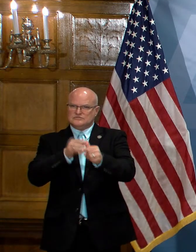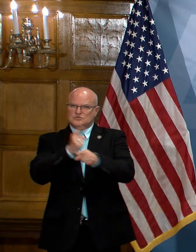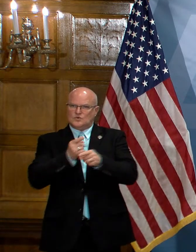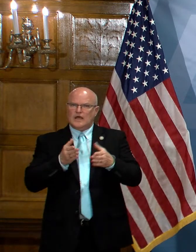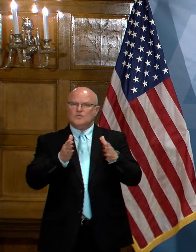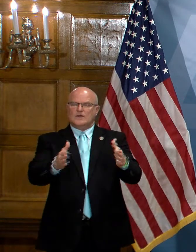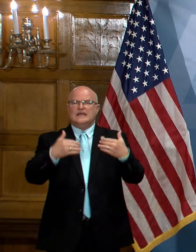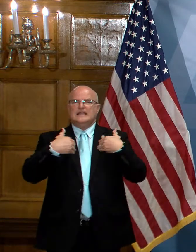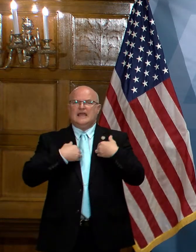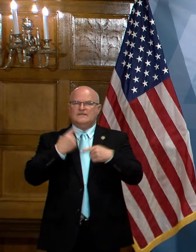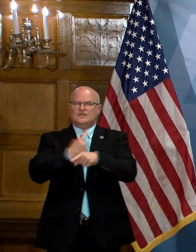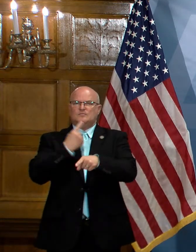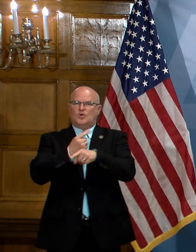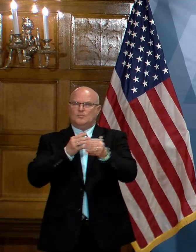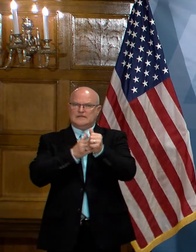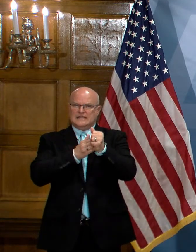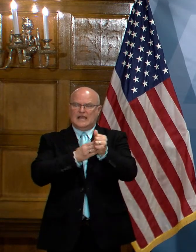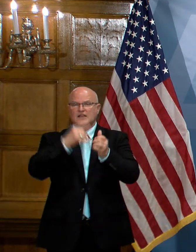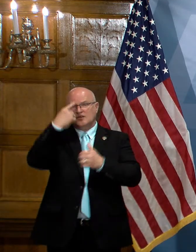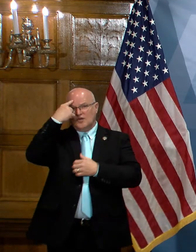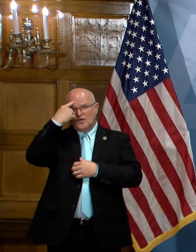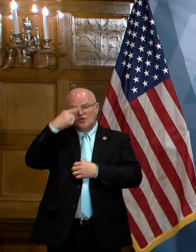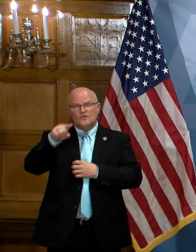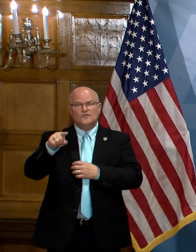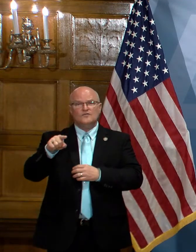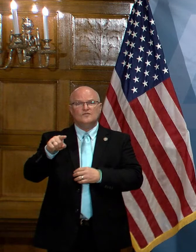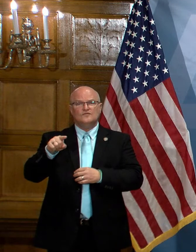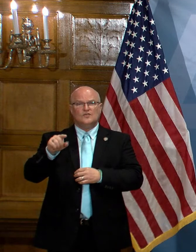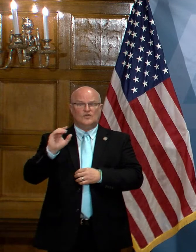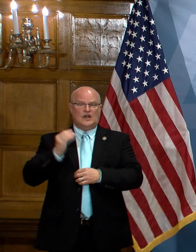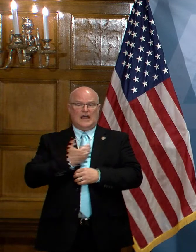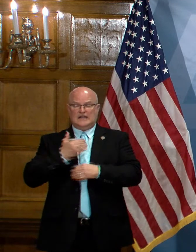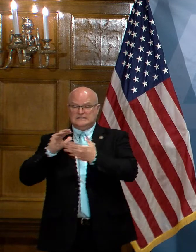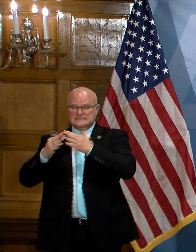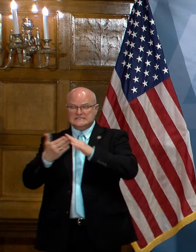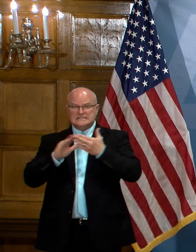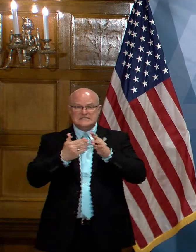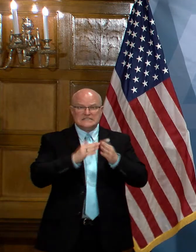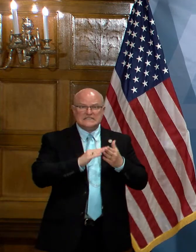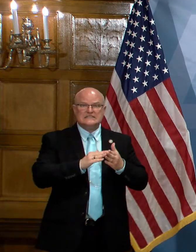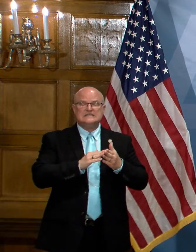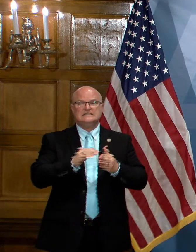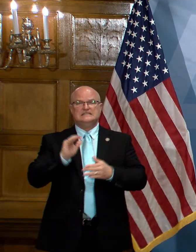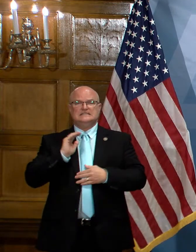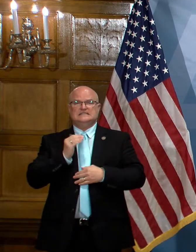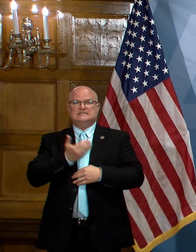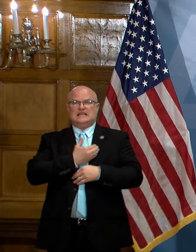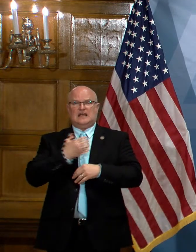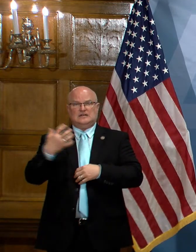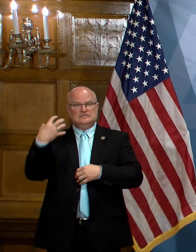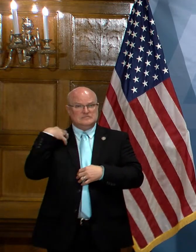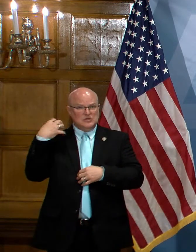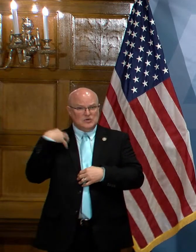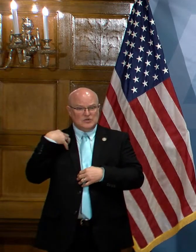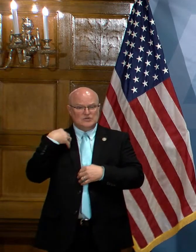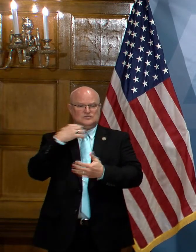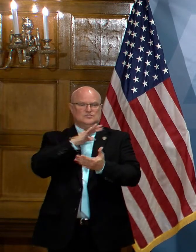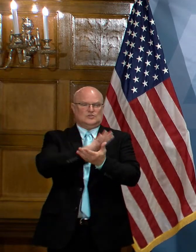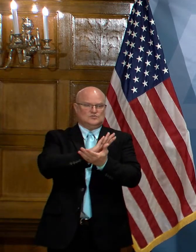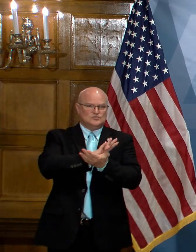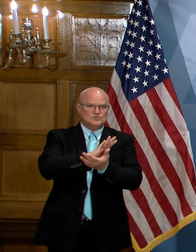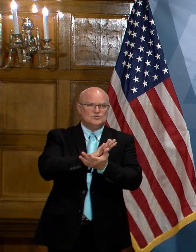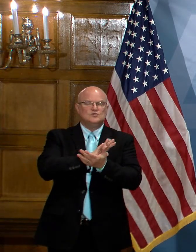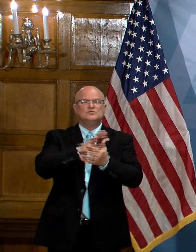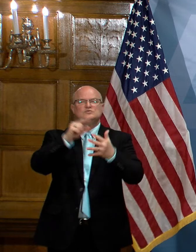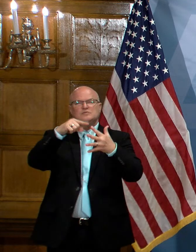the appropriate guidance for our cities, for our employers, for our school systems.